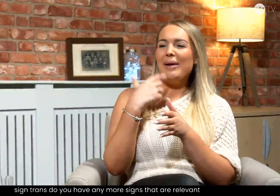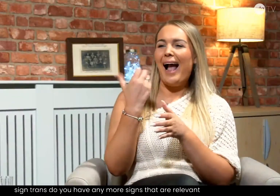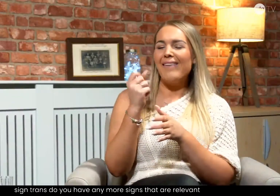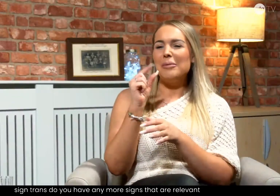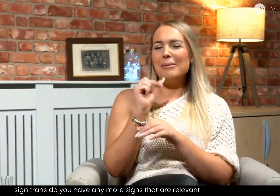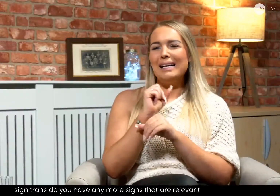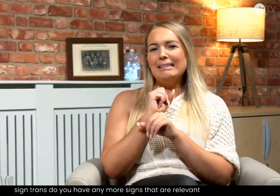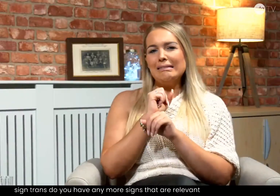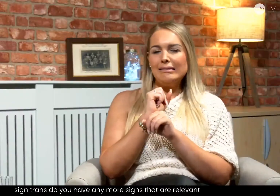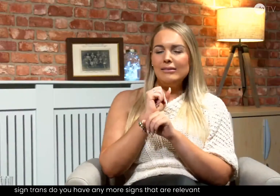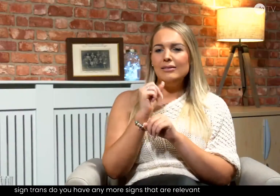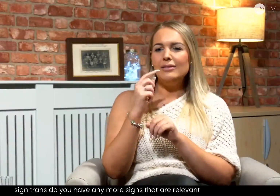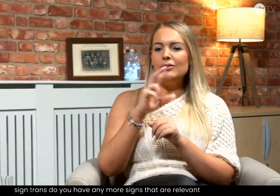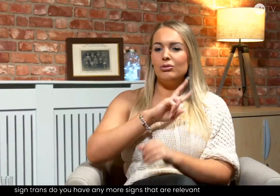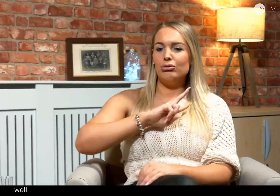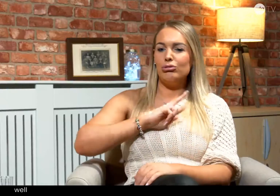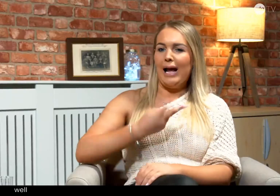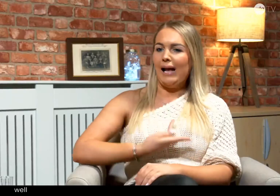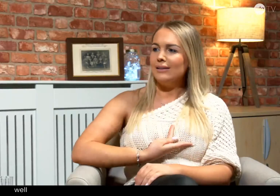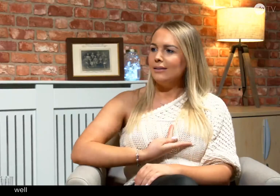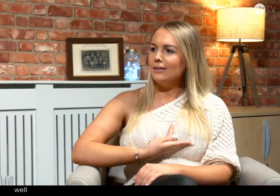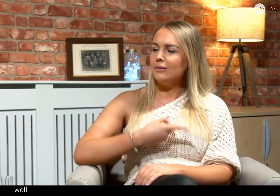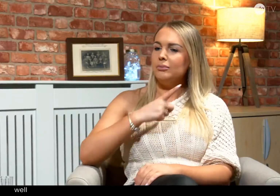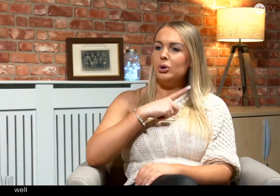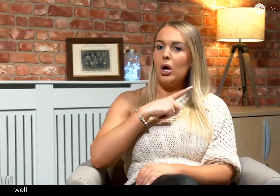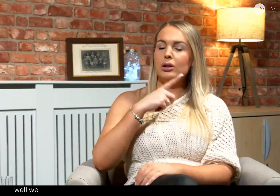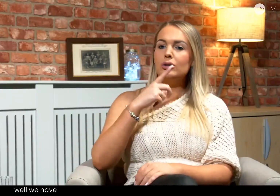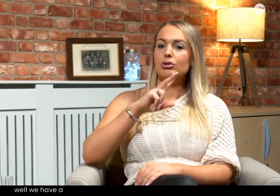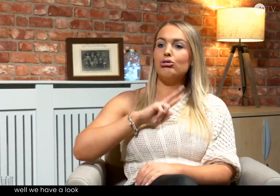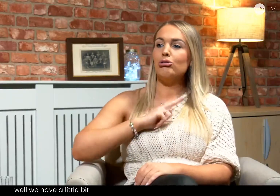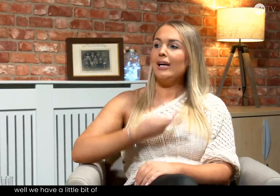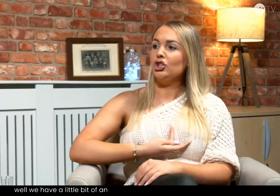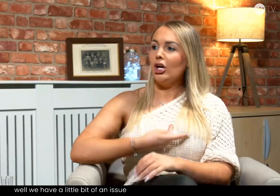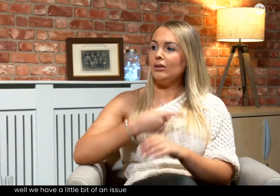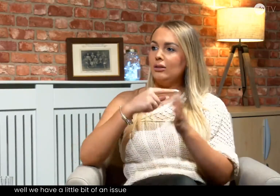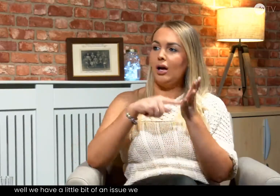Well, we have a little bit of an issue. We have trans like this,